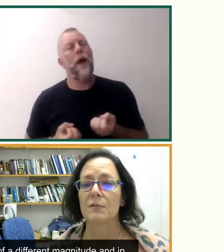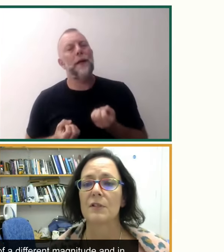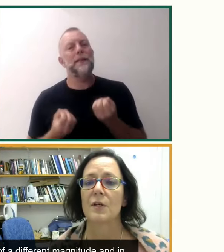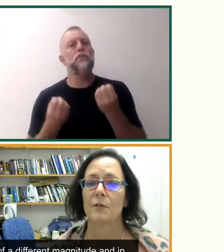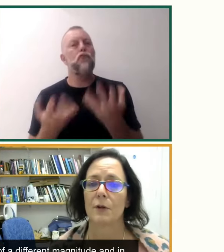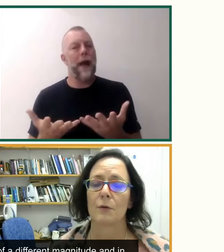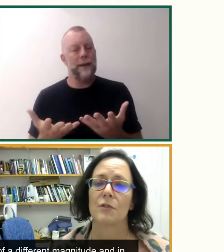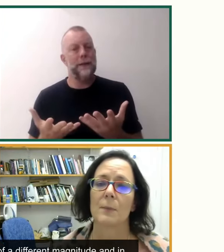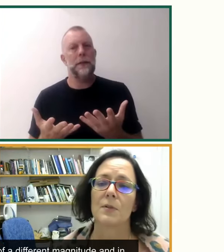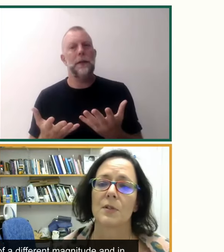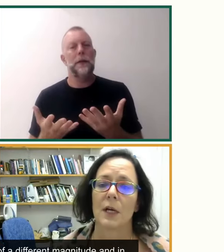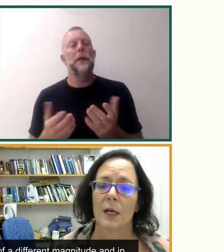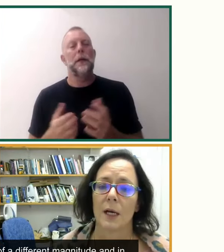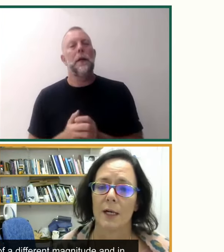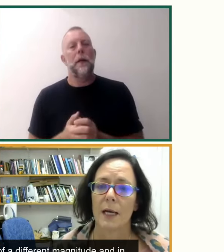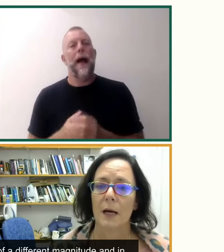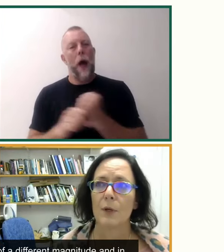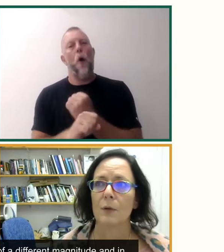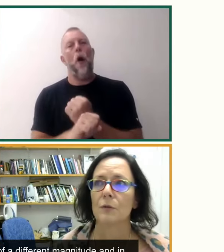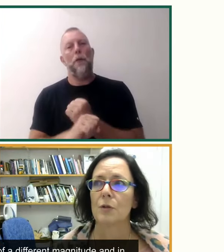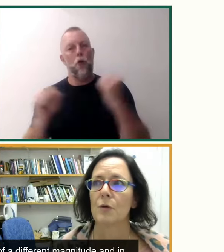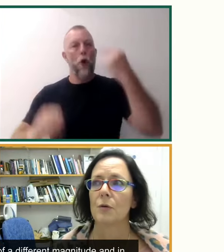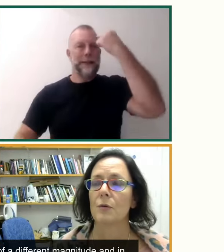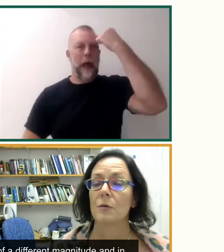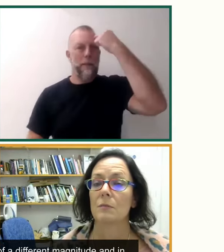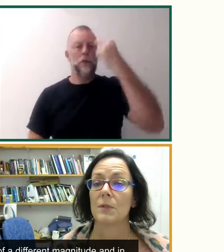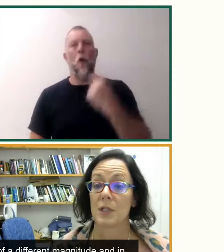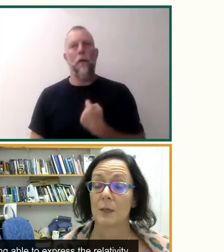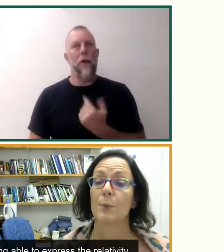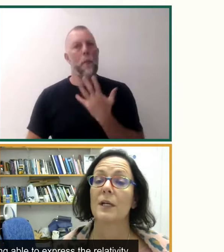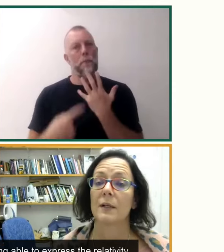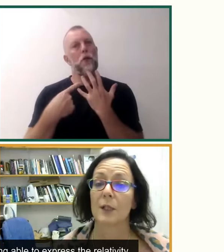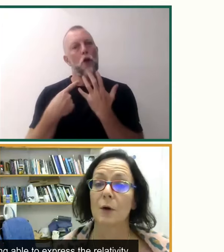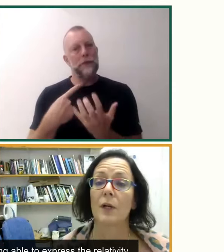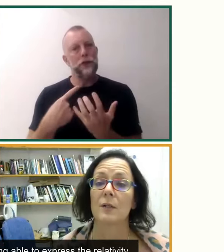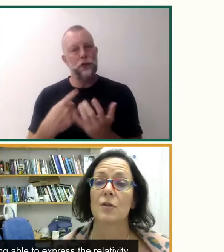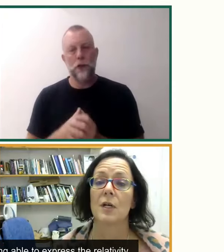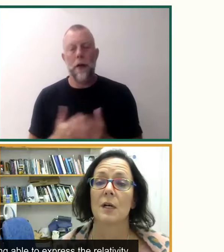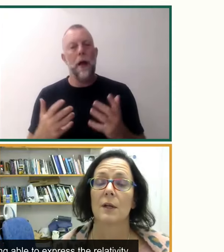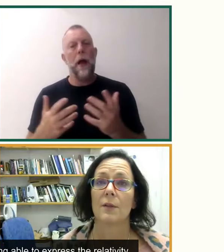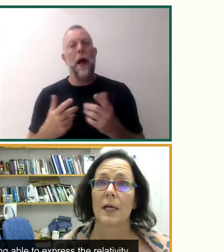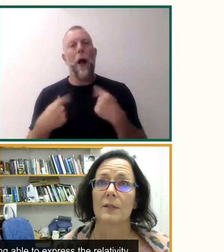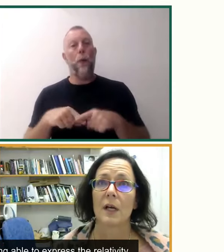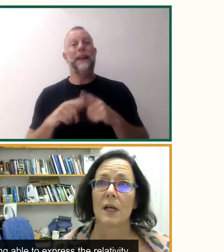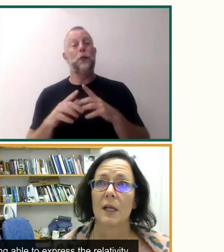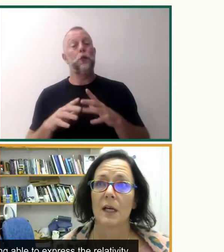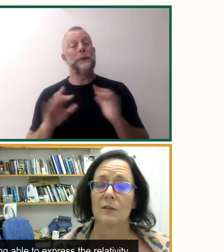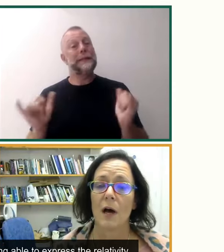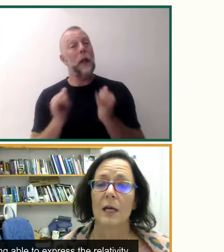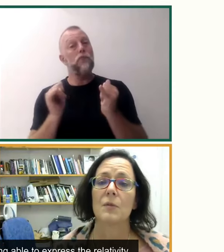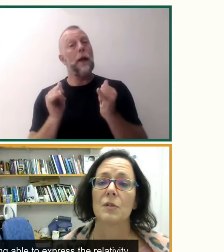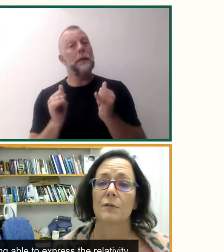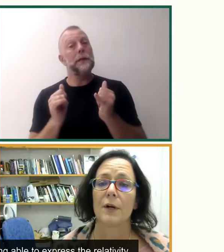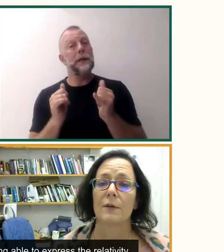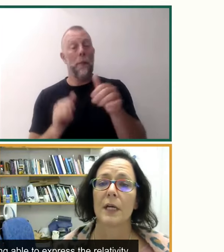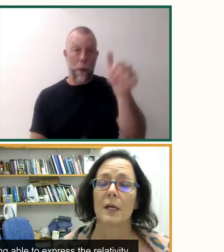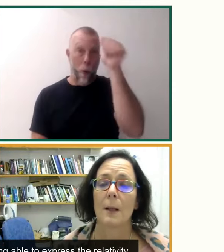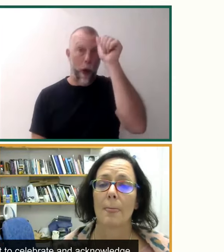the relativity of our concepts and how we ought to celebrate and acknowledge that